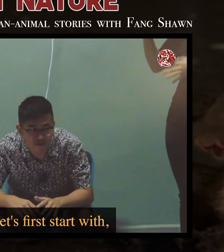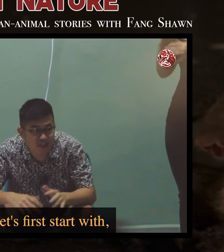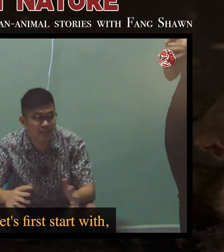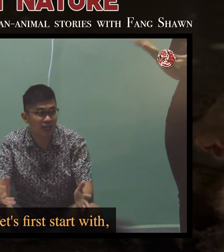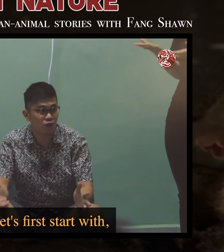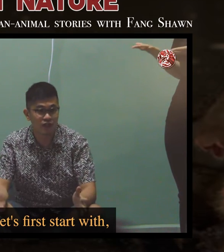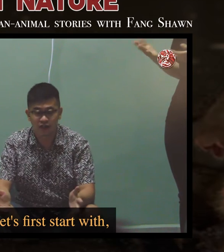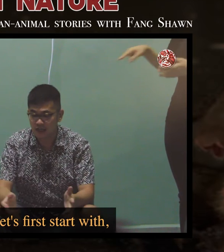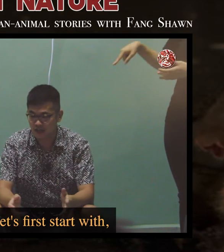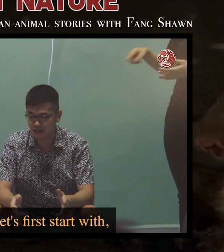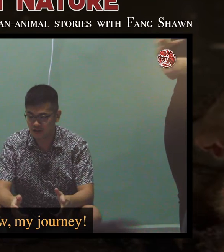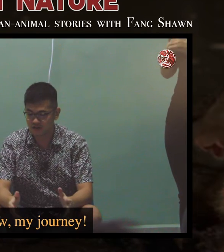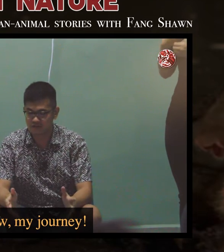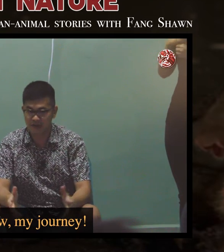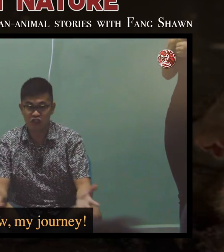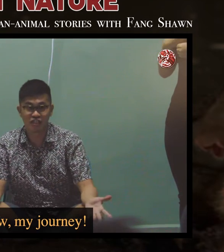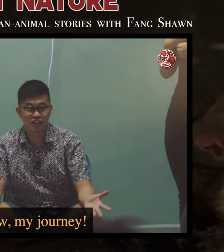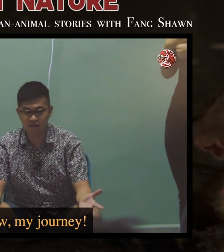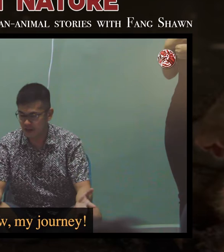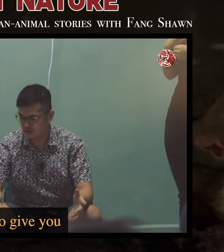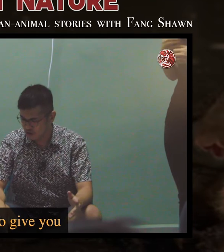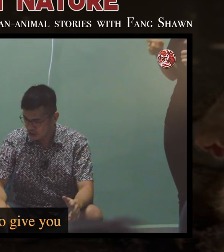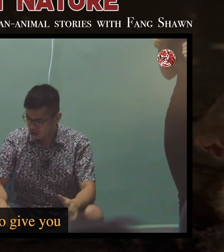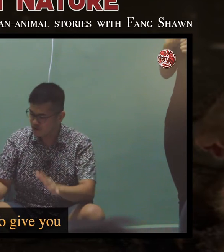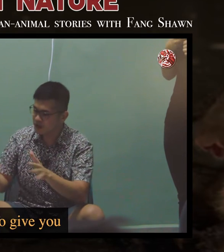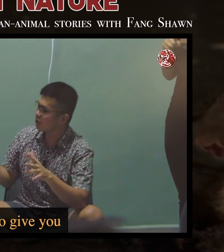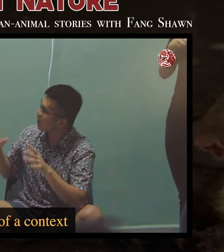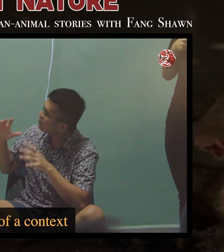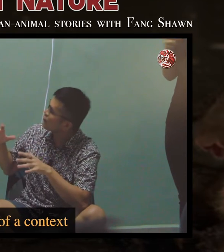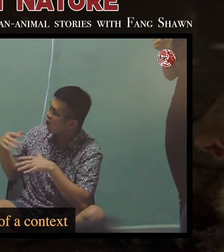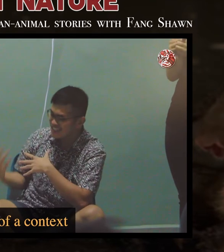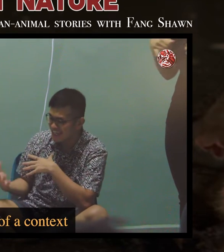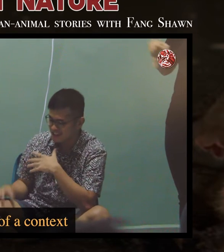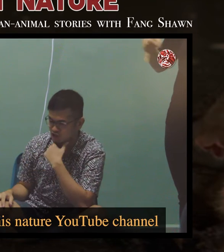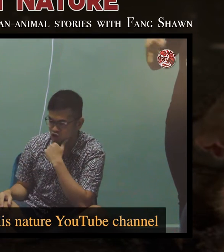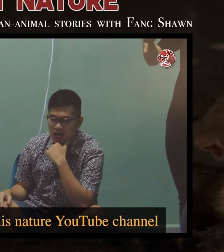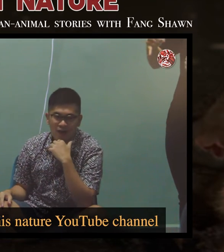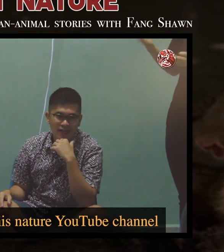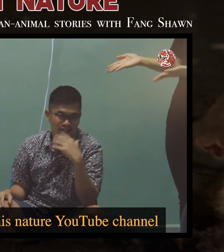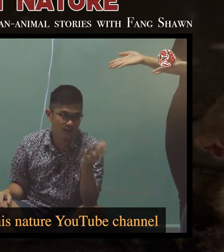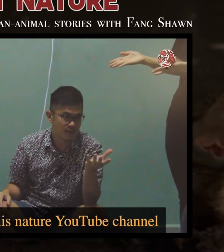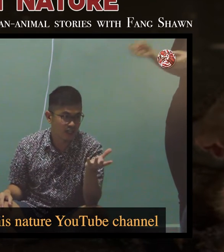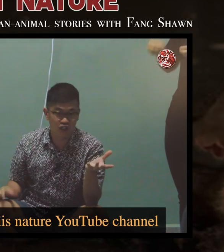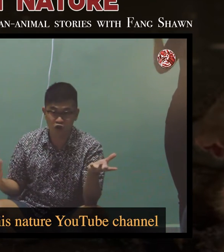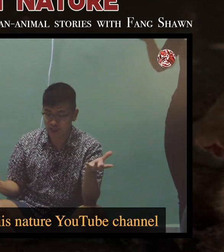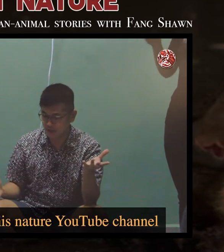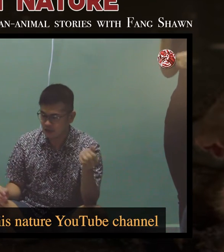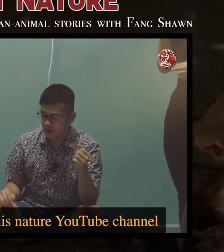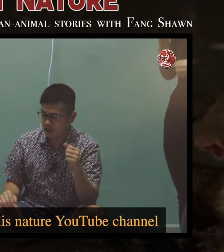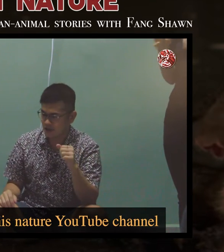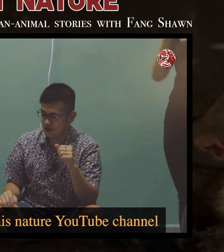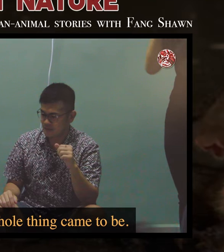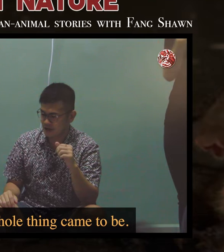let's first start with you know, my journey, right? So to give you a bit of a context as to how I started this nature YouTube